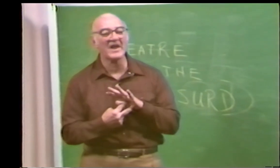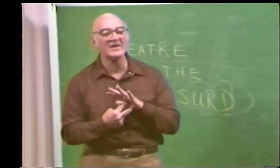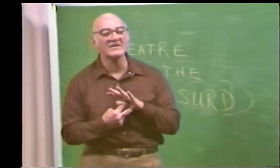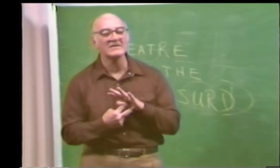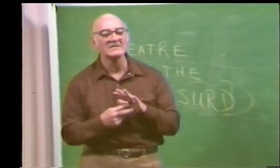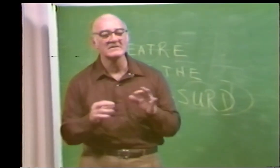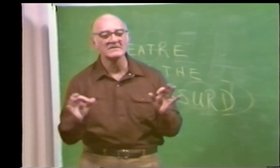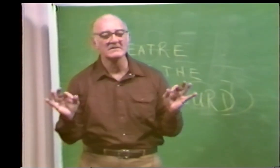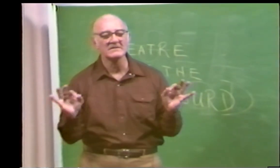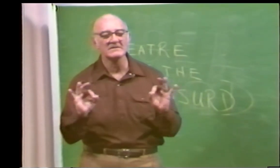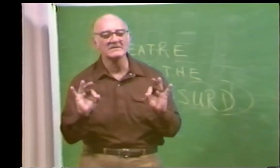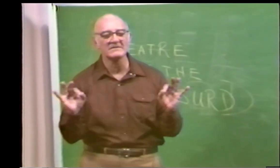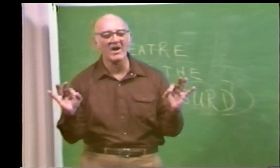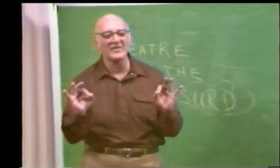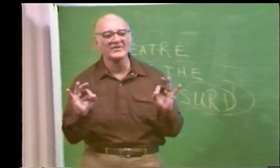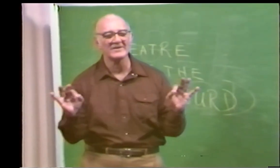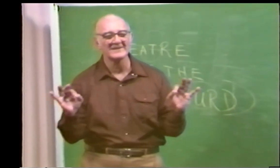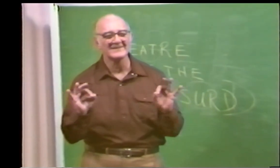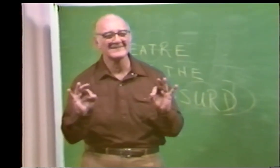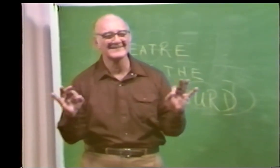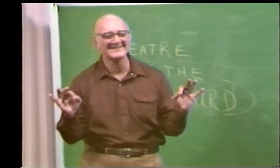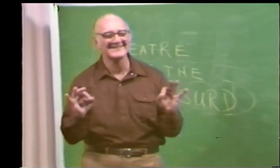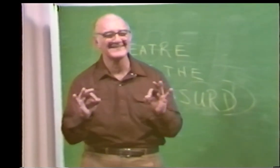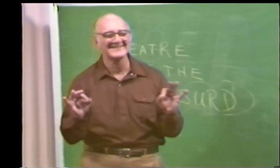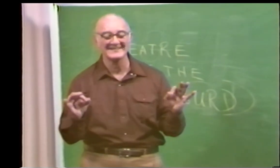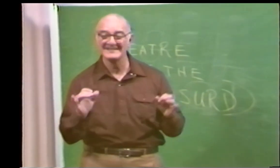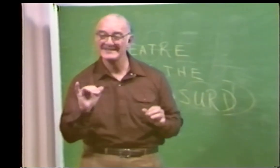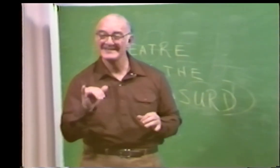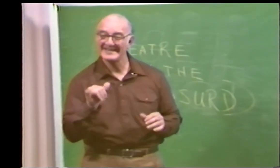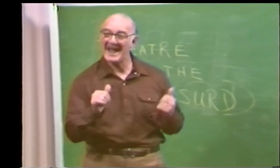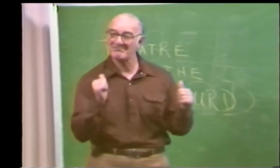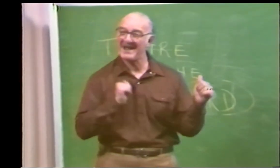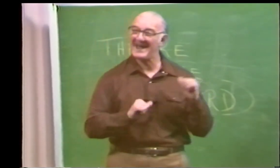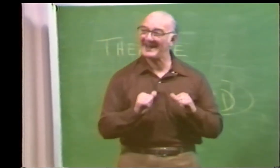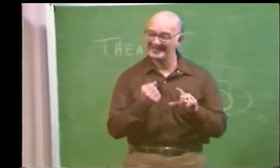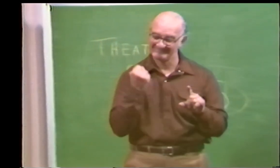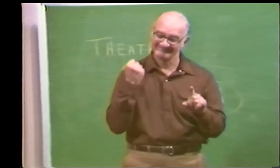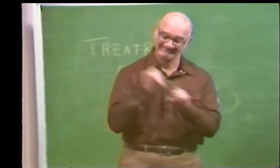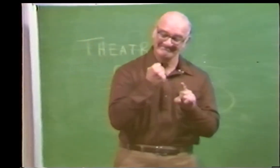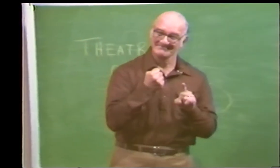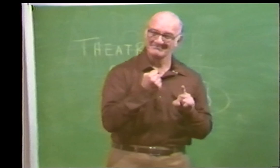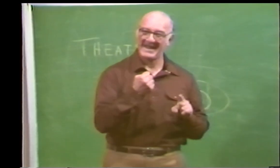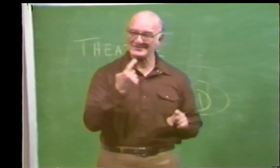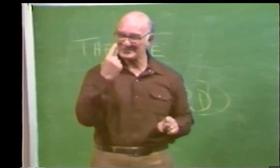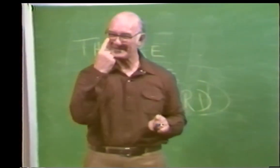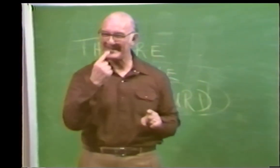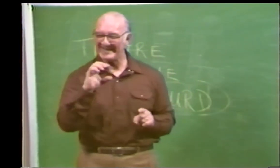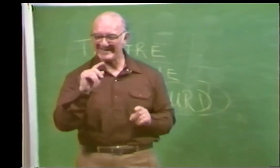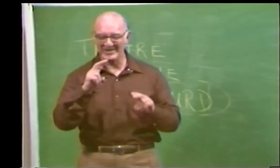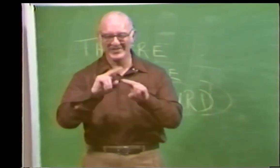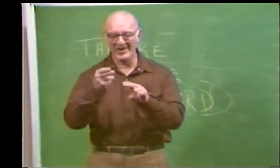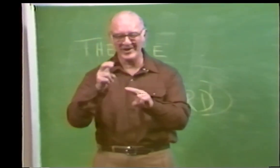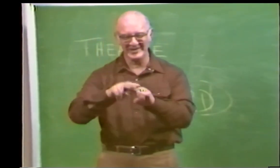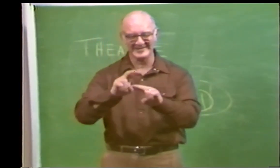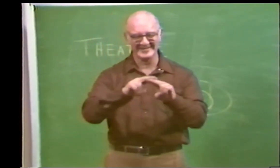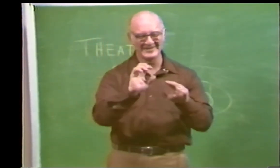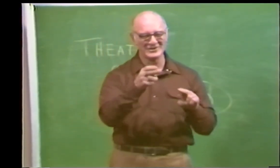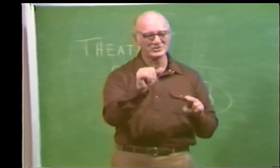signifying nothing. That play makes you think,